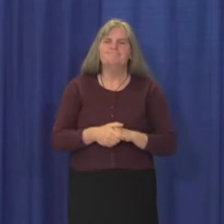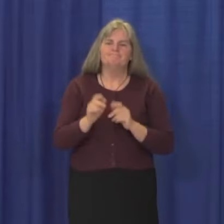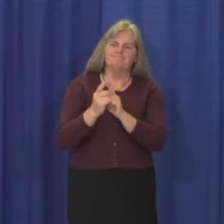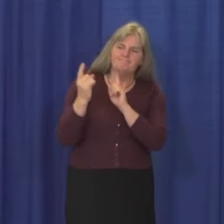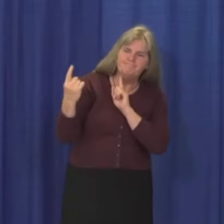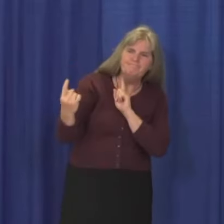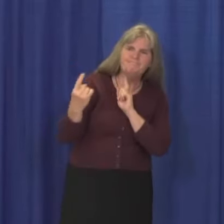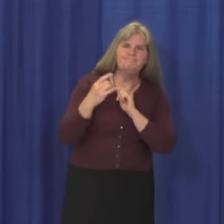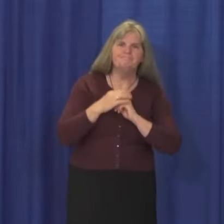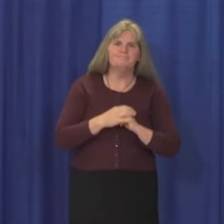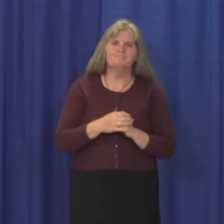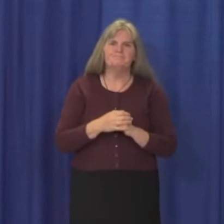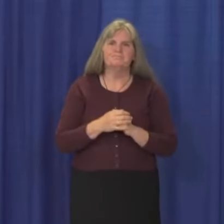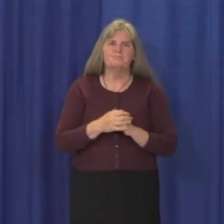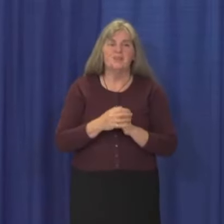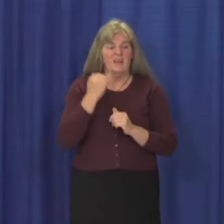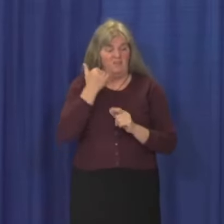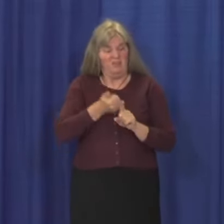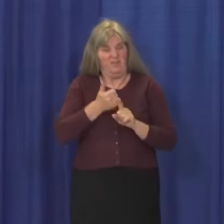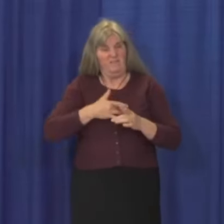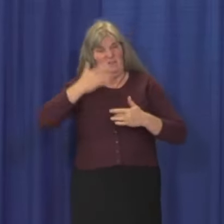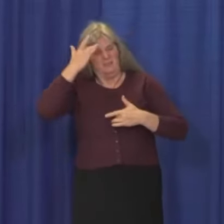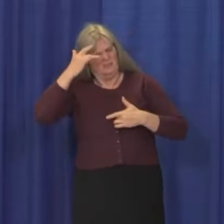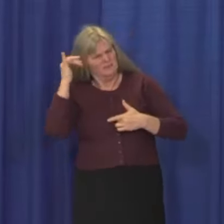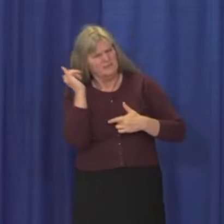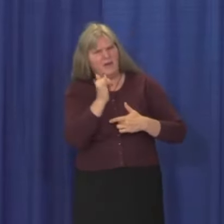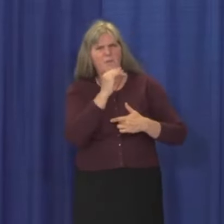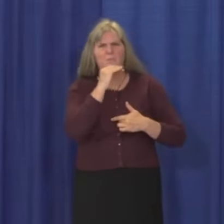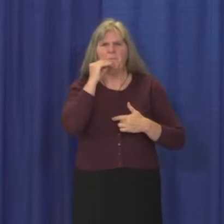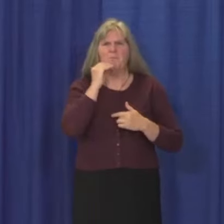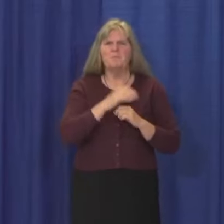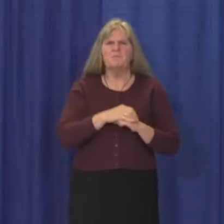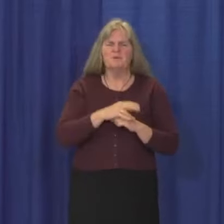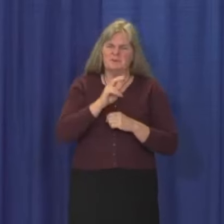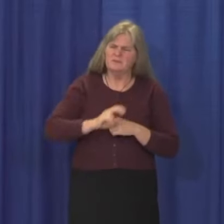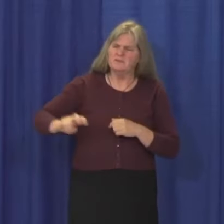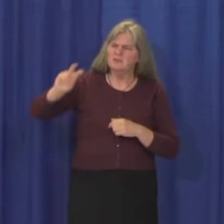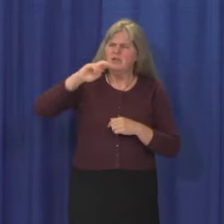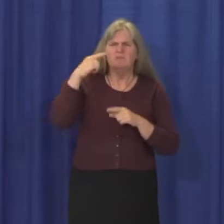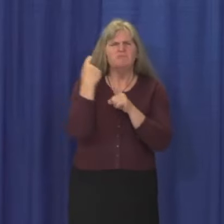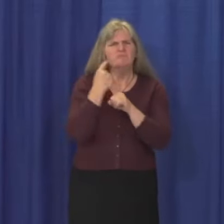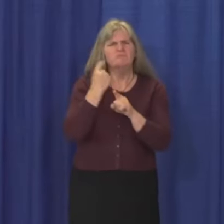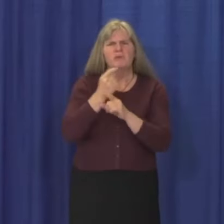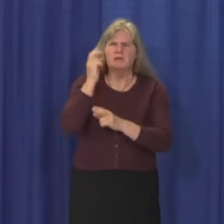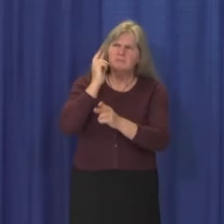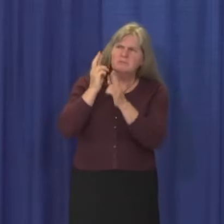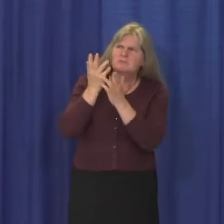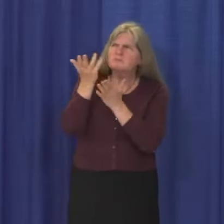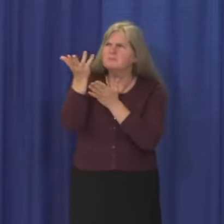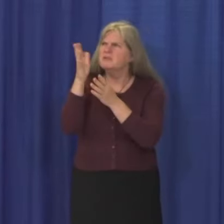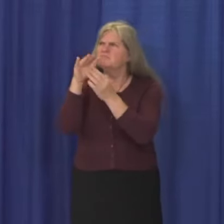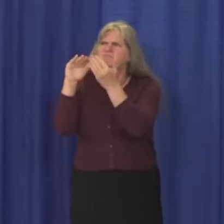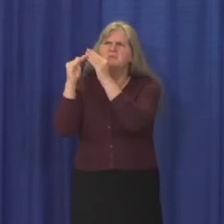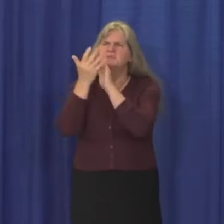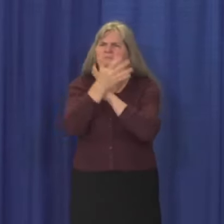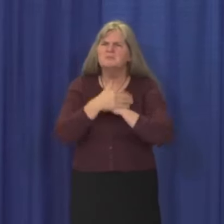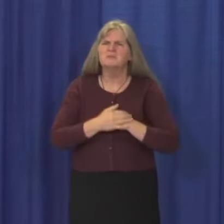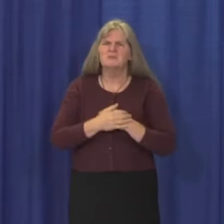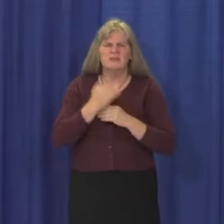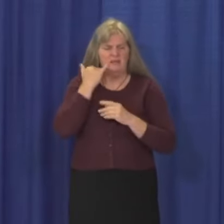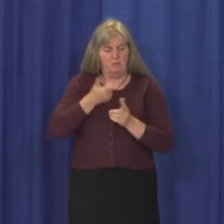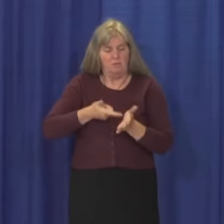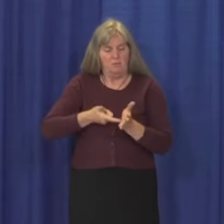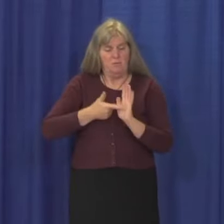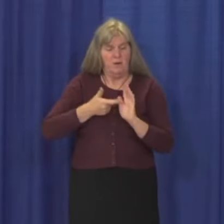physical distance, staying at home if you're sick, traveling responsibly and respectfully, self-isolate